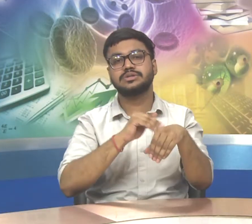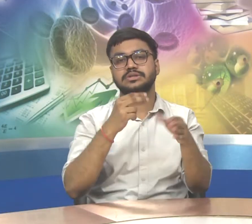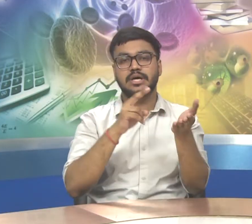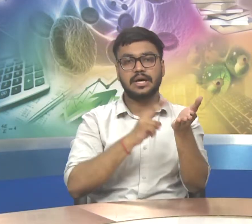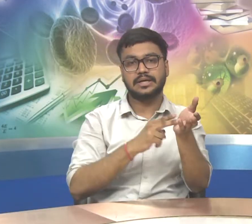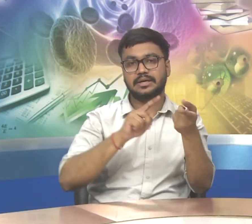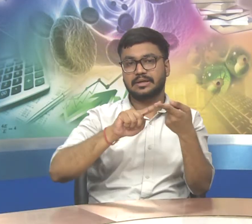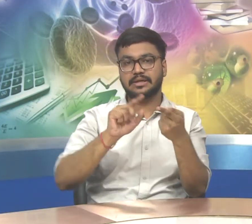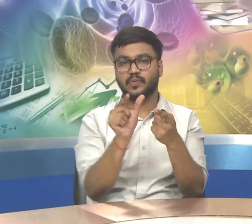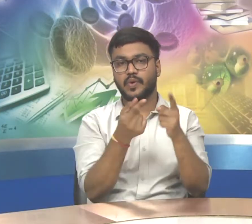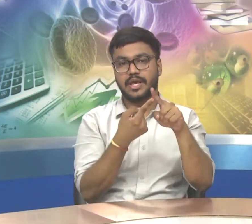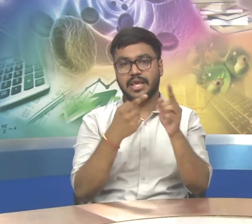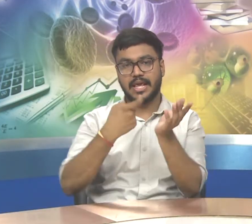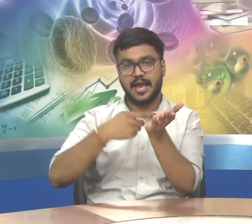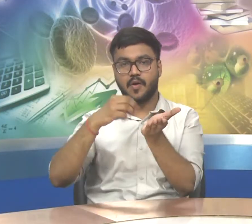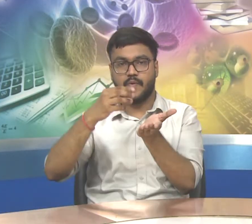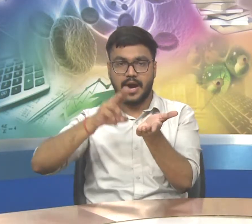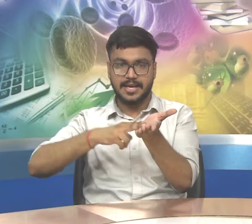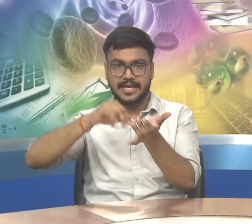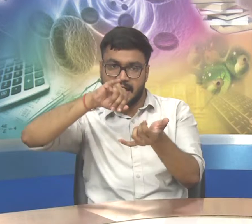which is called neutrons.